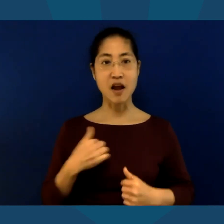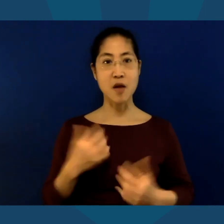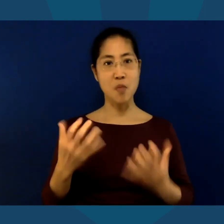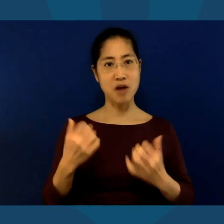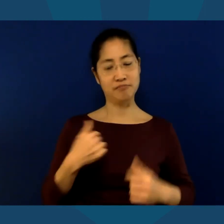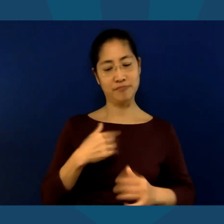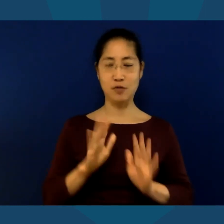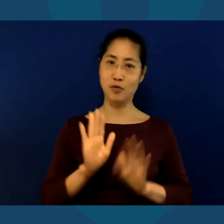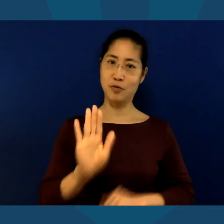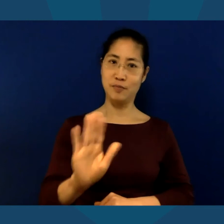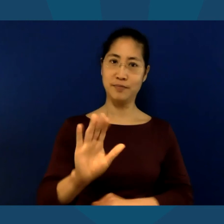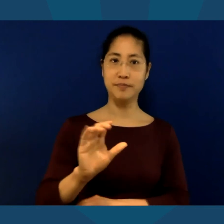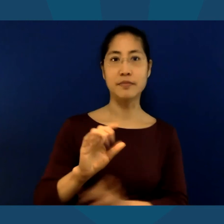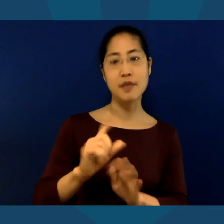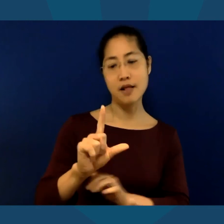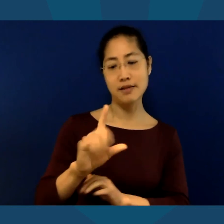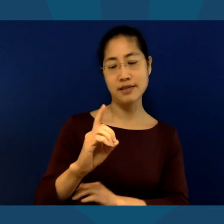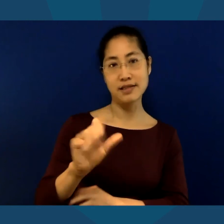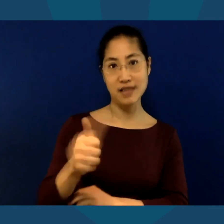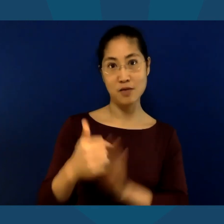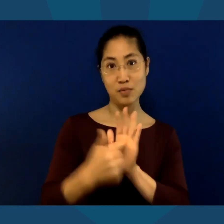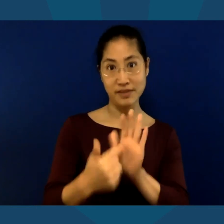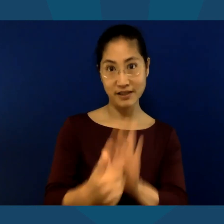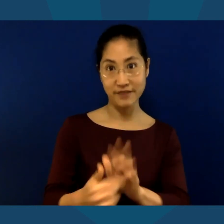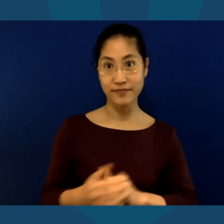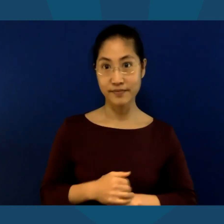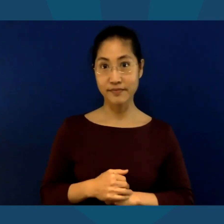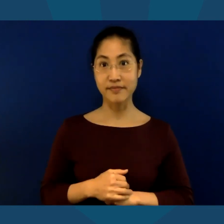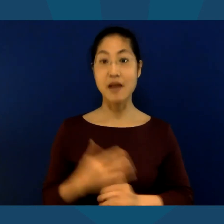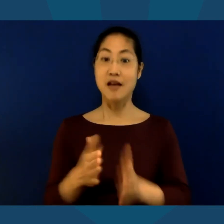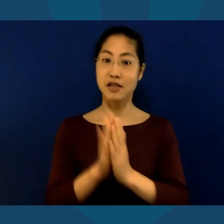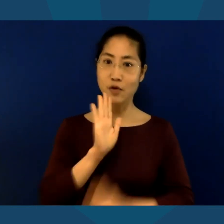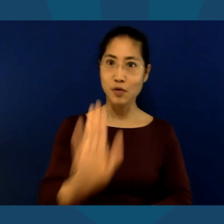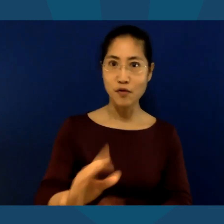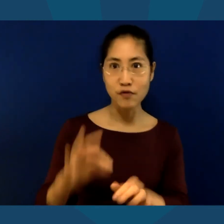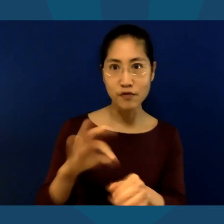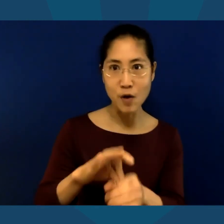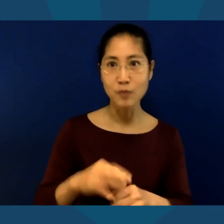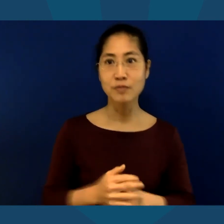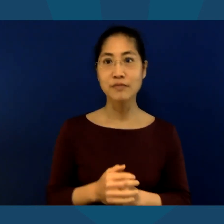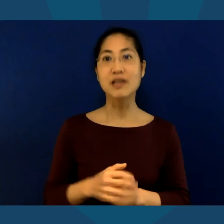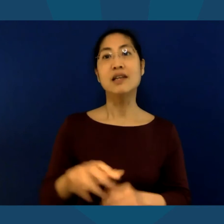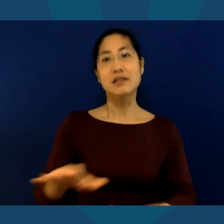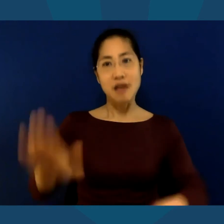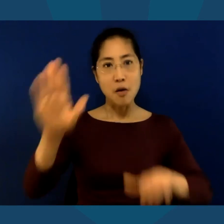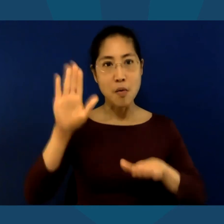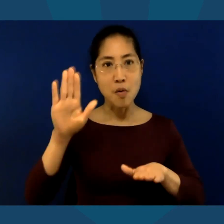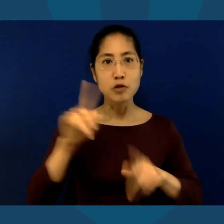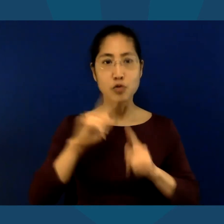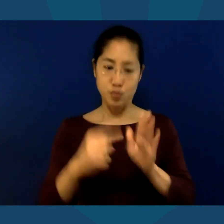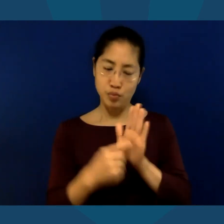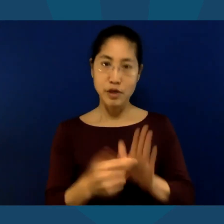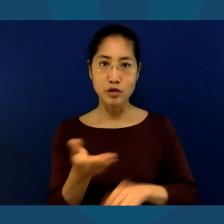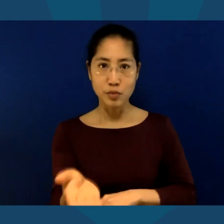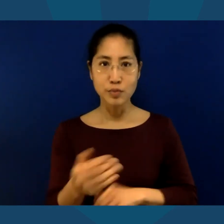I want to be your LD10 representative, and I'm asking for your vote. Taking the oath